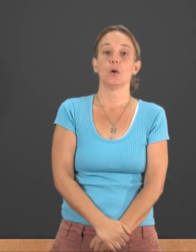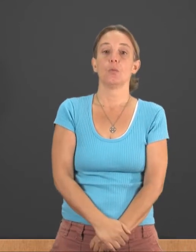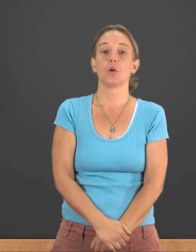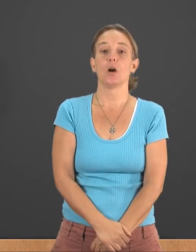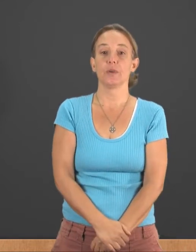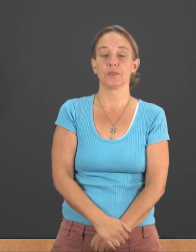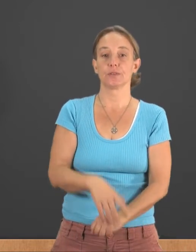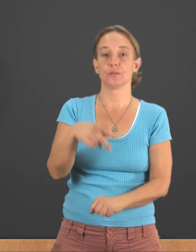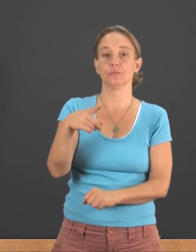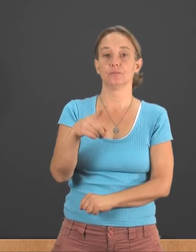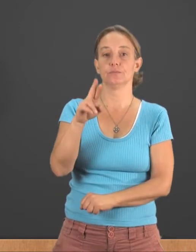Promise.